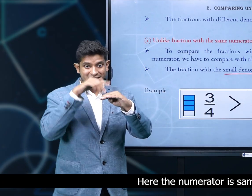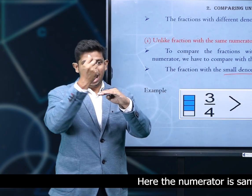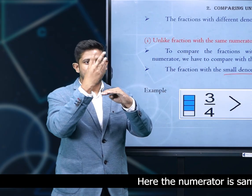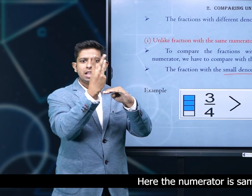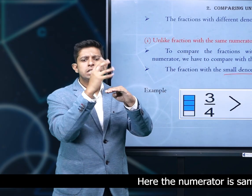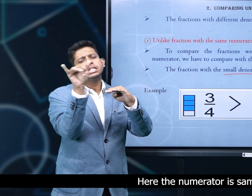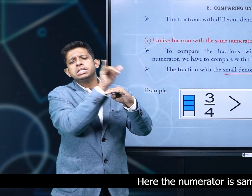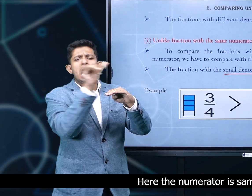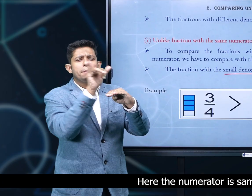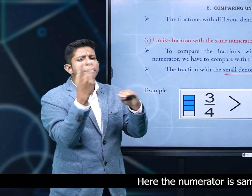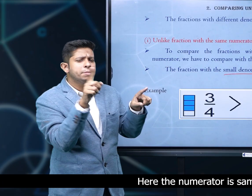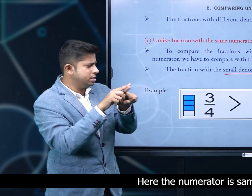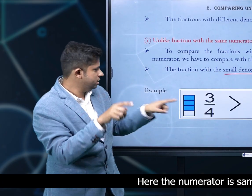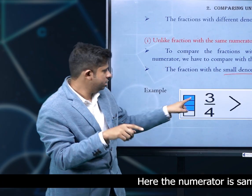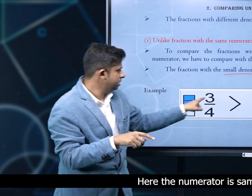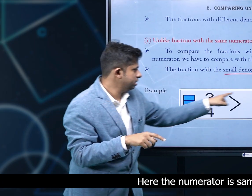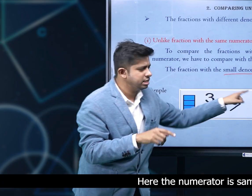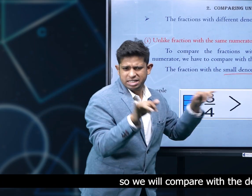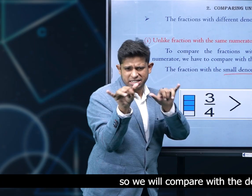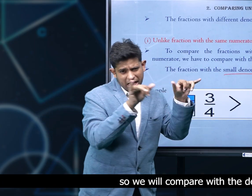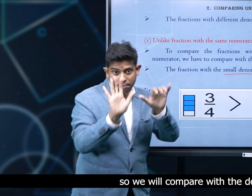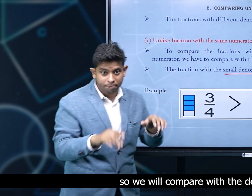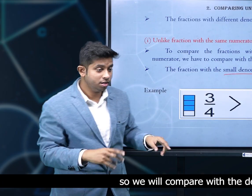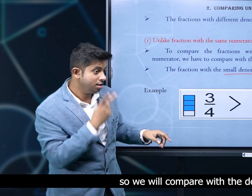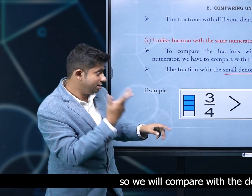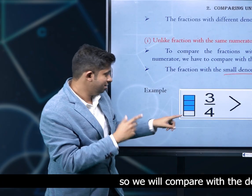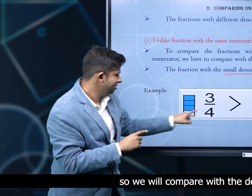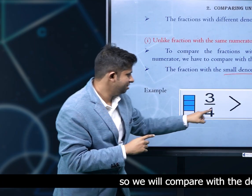Here the numerator is same, that is 3, so we will compare with the denominator.